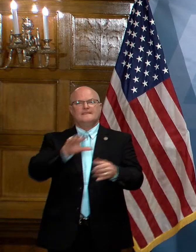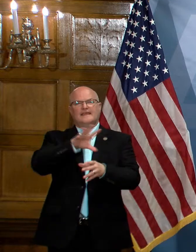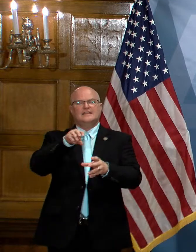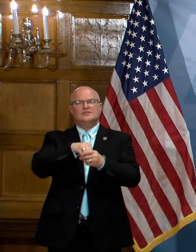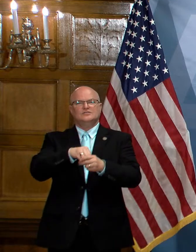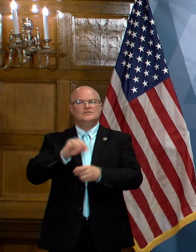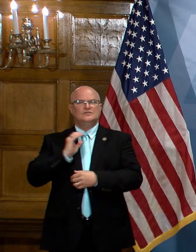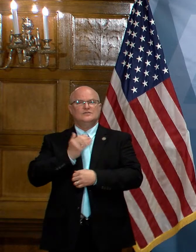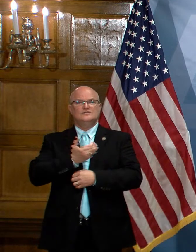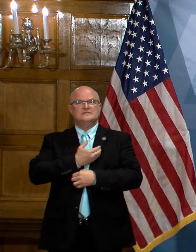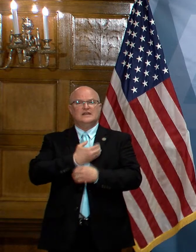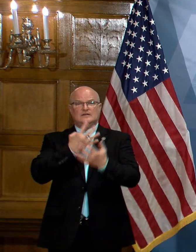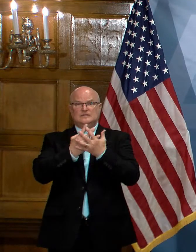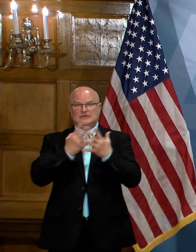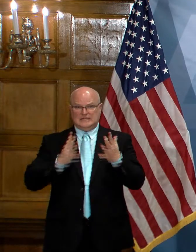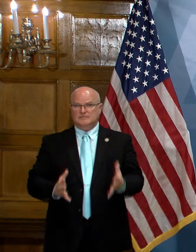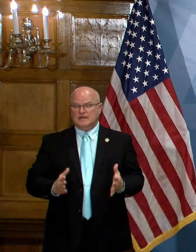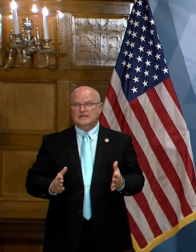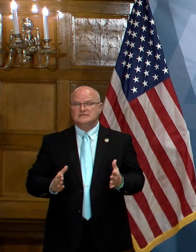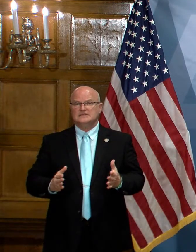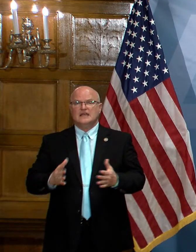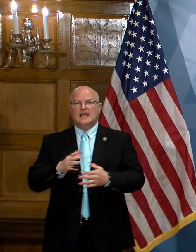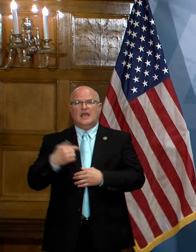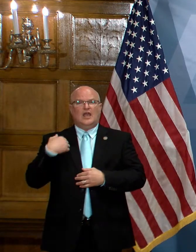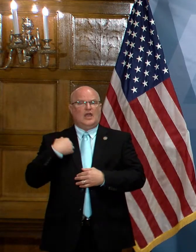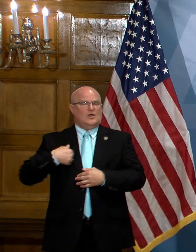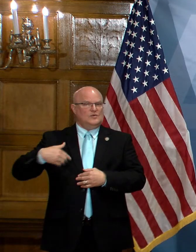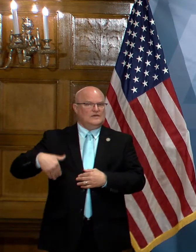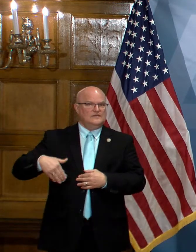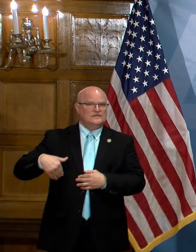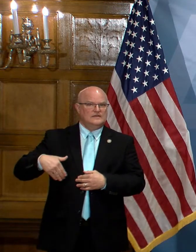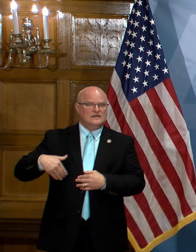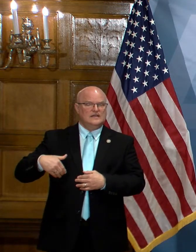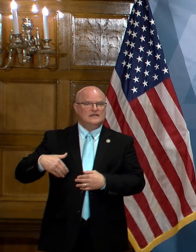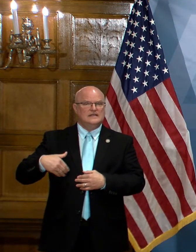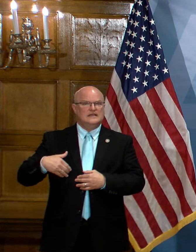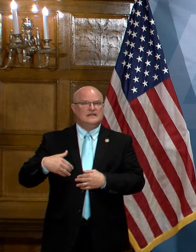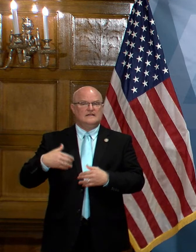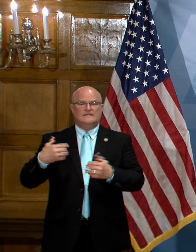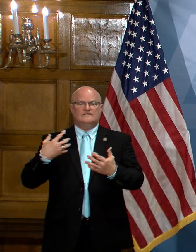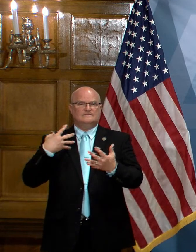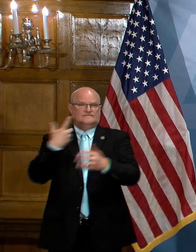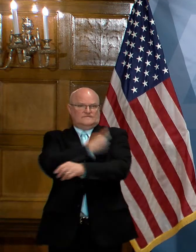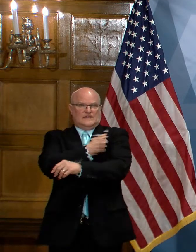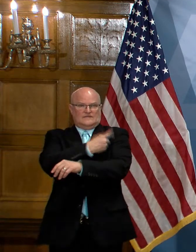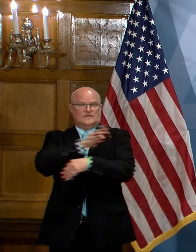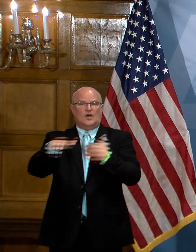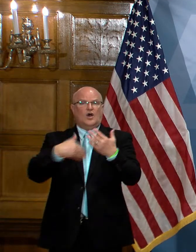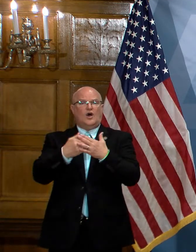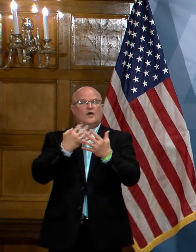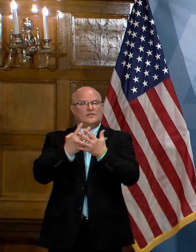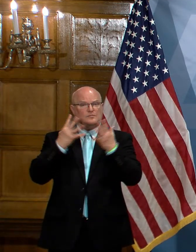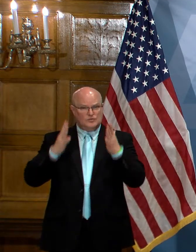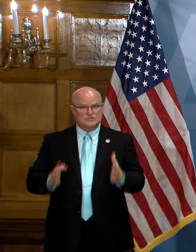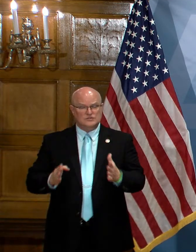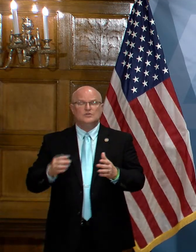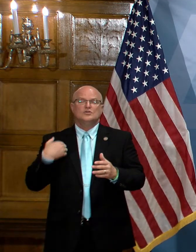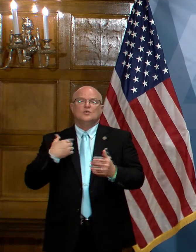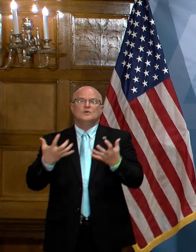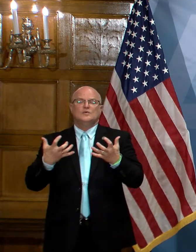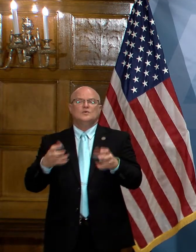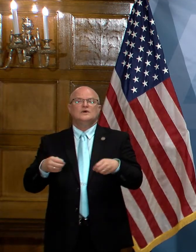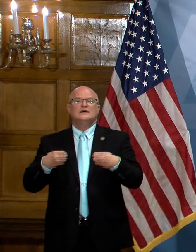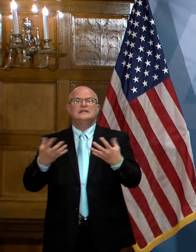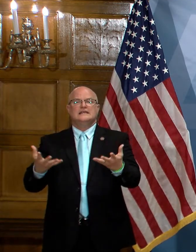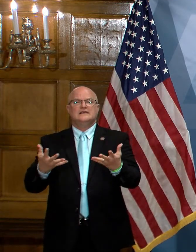includes our inmates, and we have not got them fully vaccinated yet. And so we want to